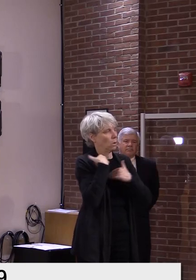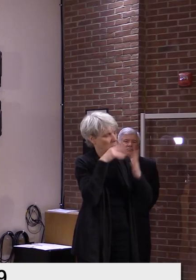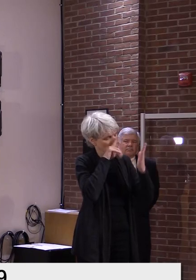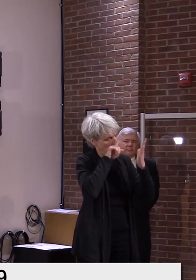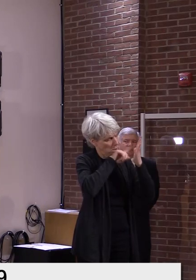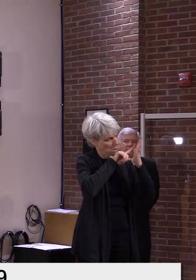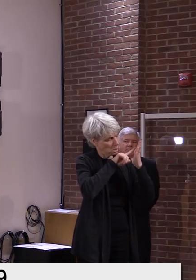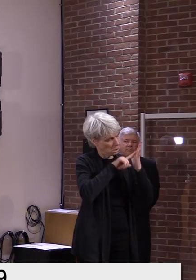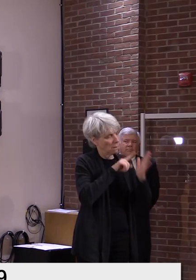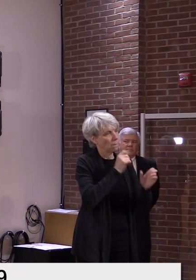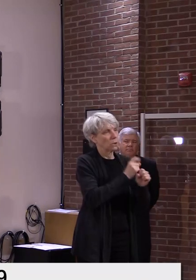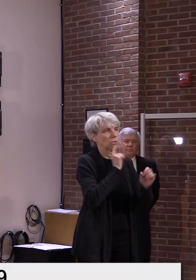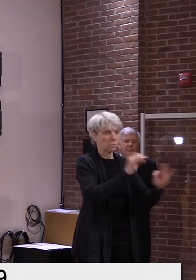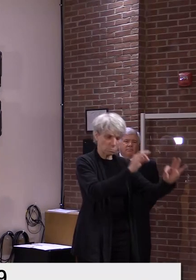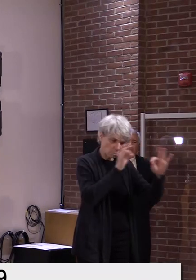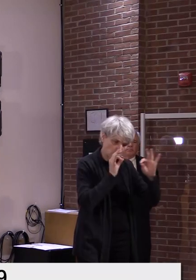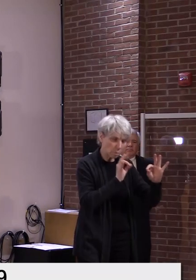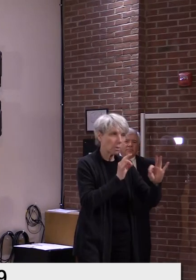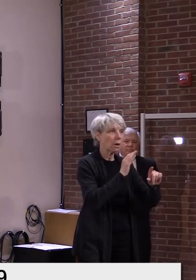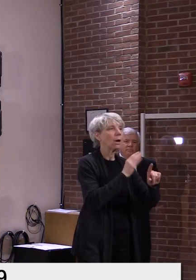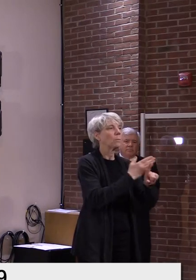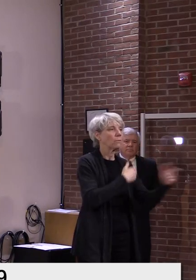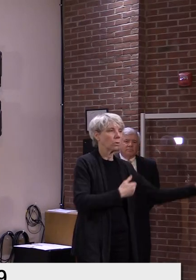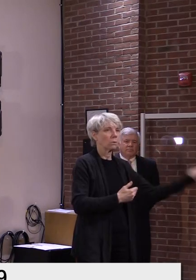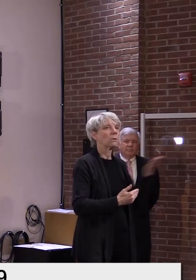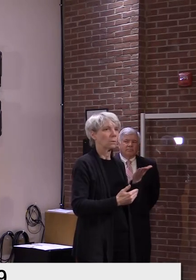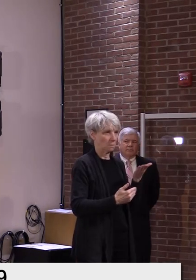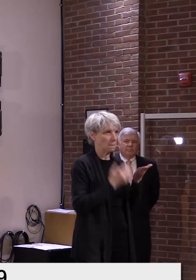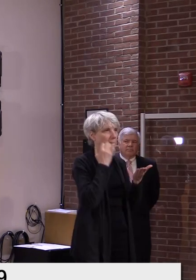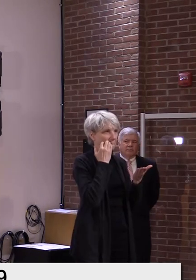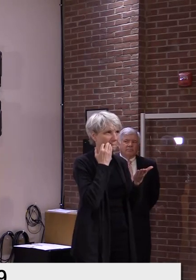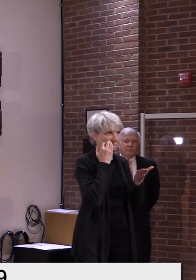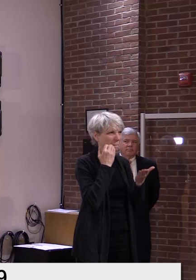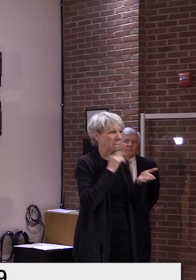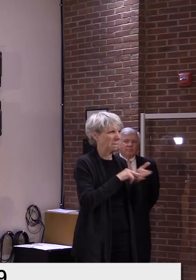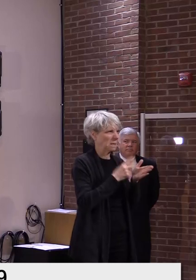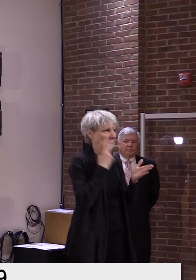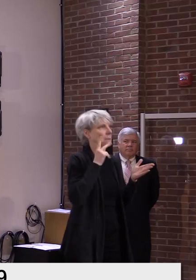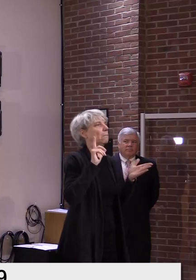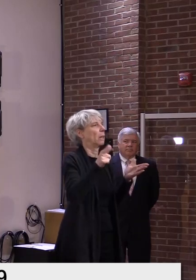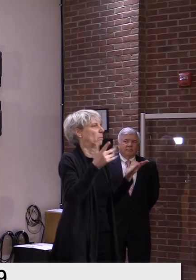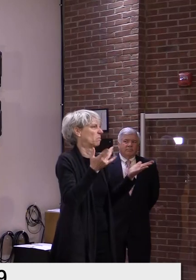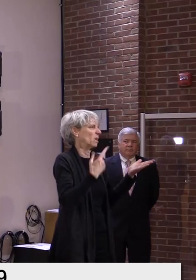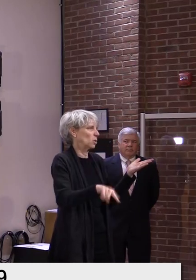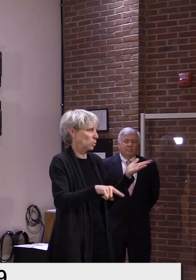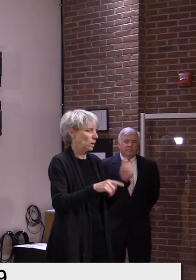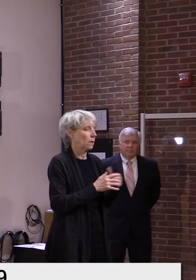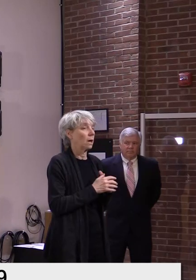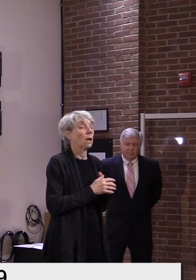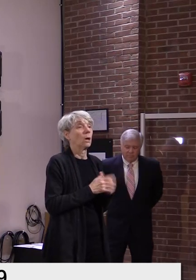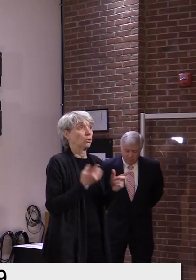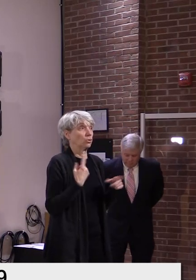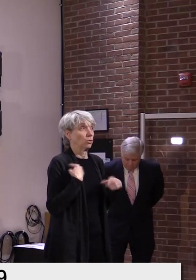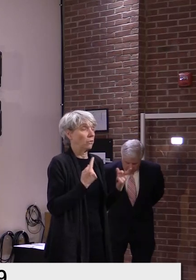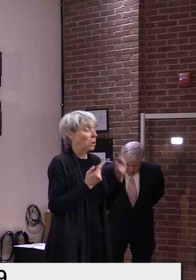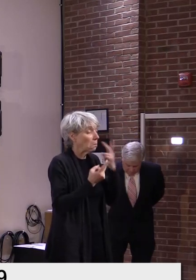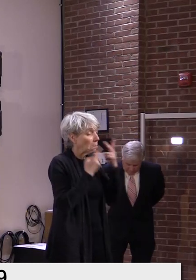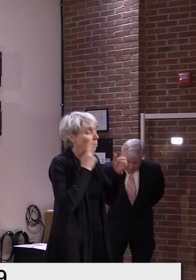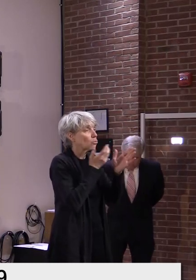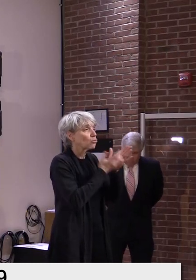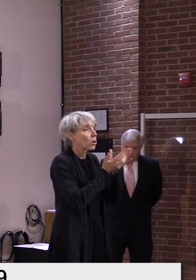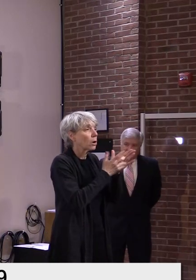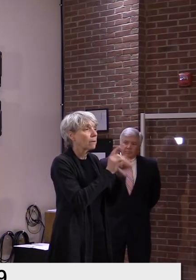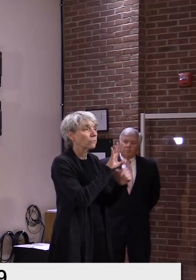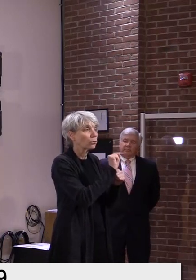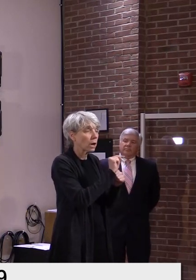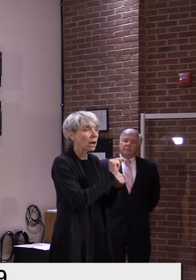T's are crossed, and everything is working the way it should. So I haven't seen any issues with it. As I noted in